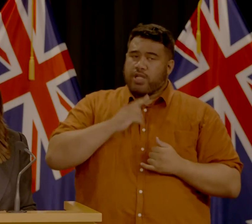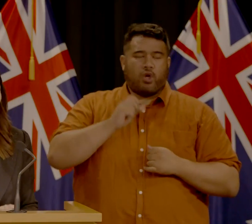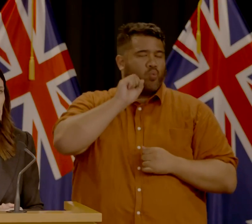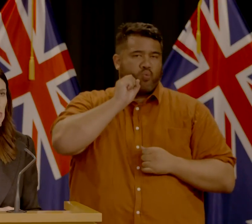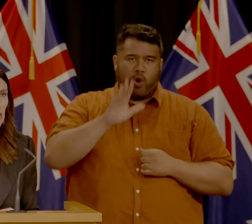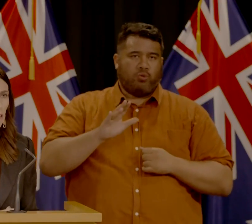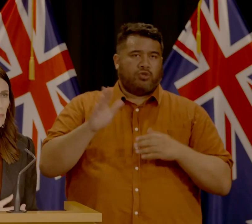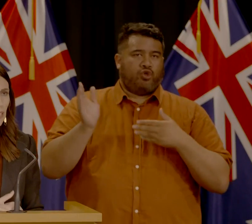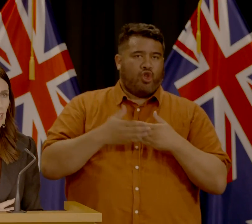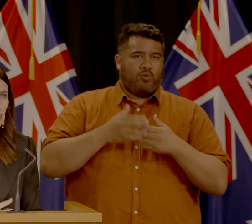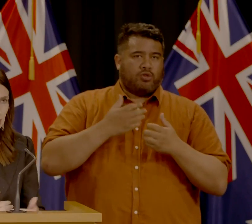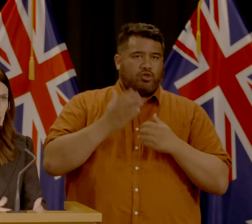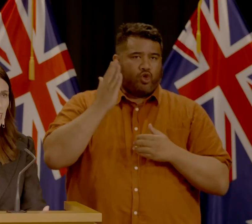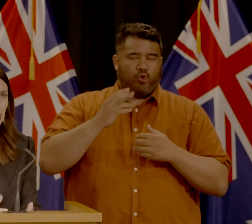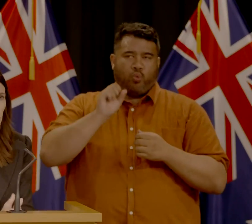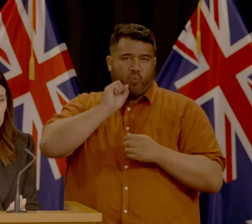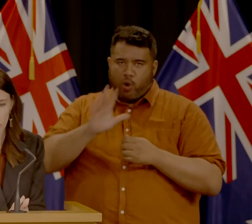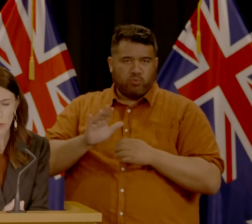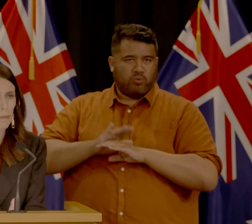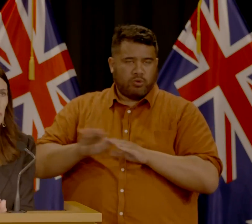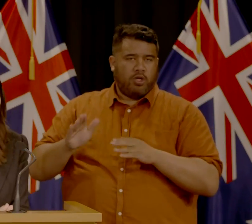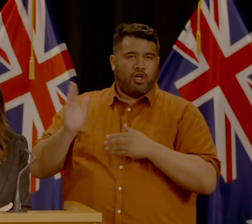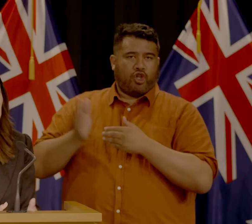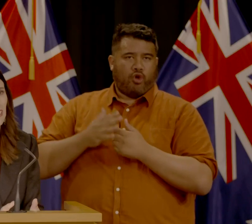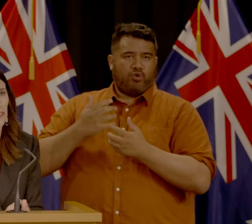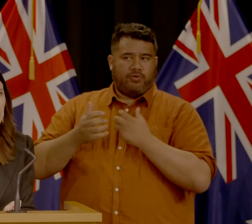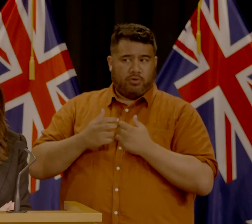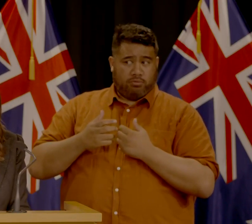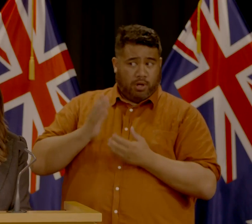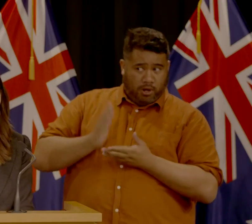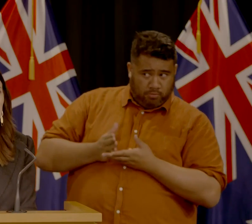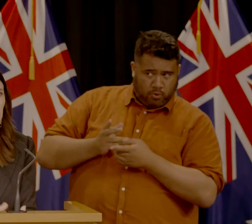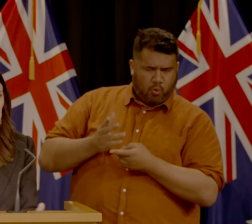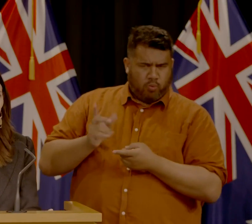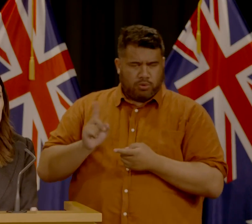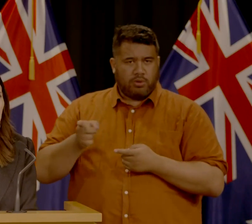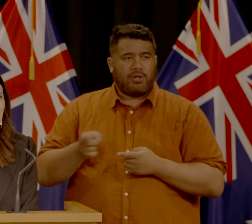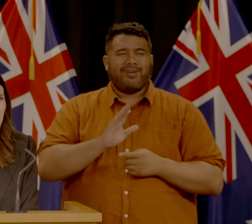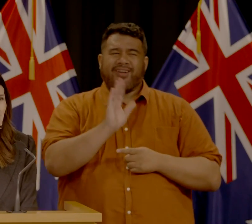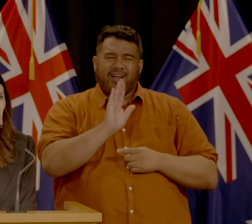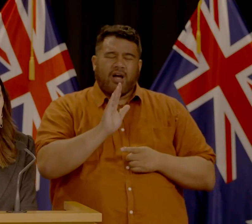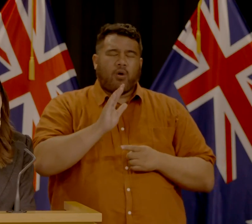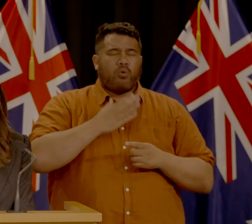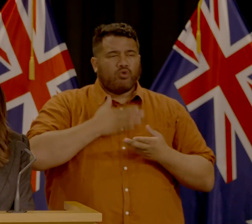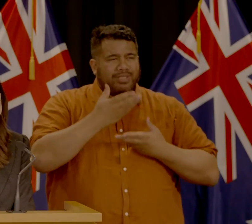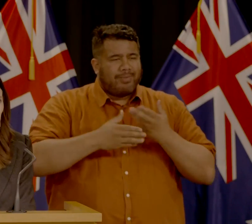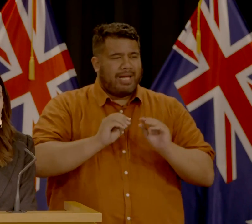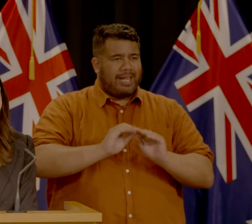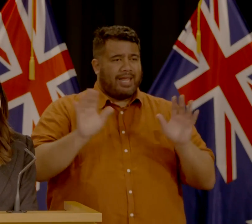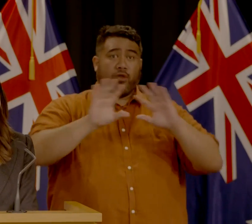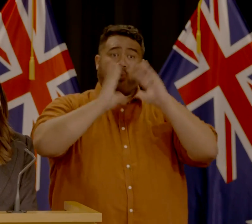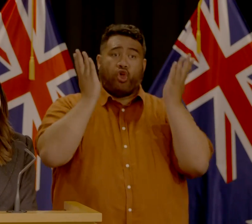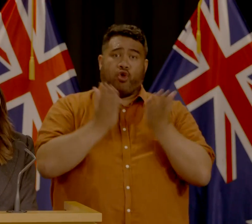that many times to date. What I want to be really clear on is that there are different models out there around the